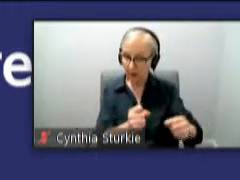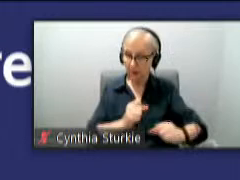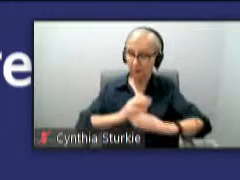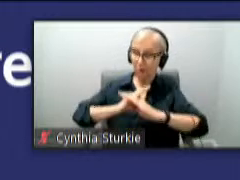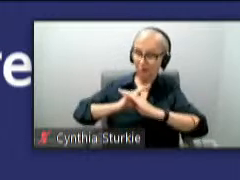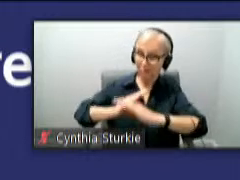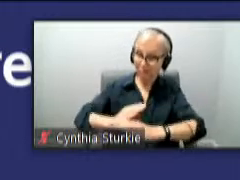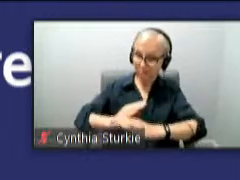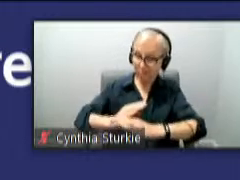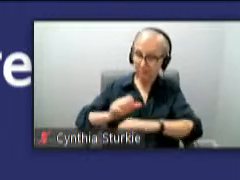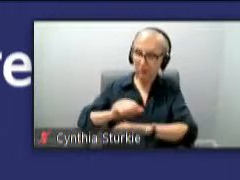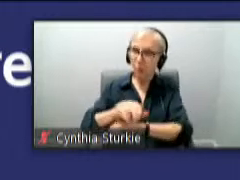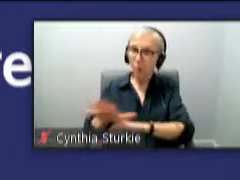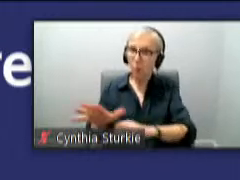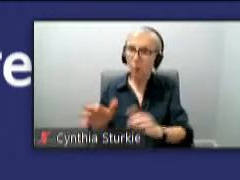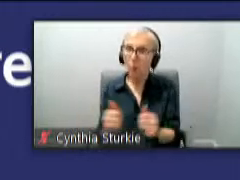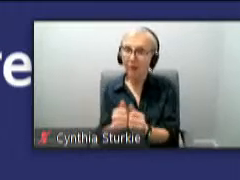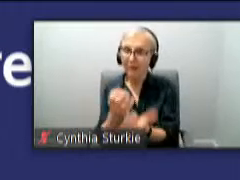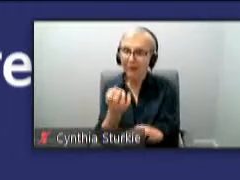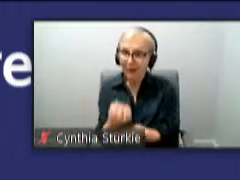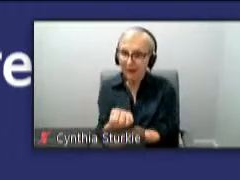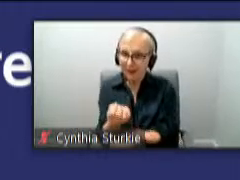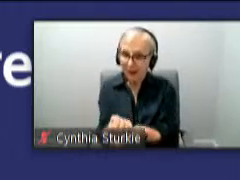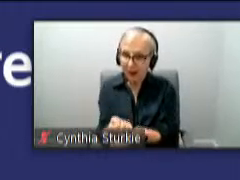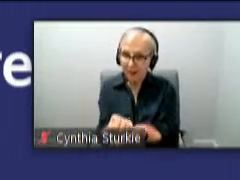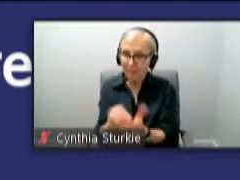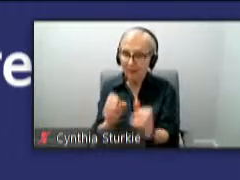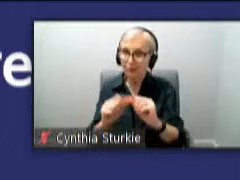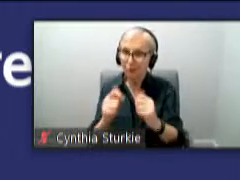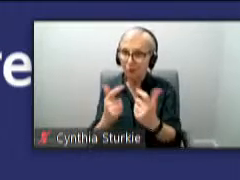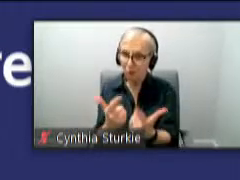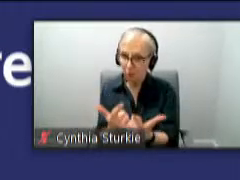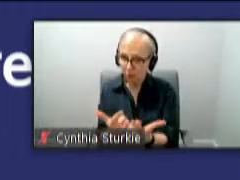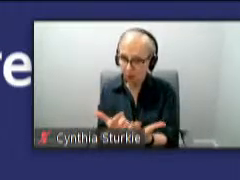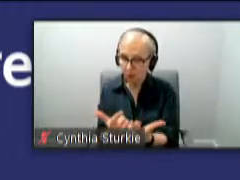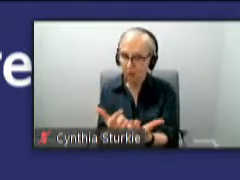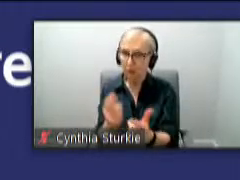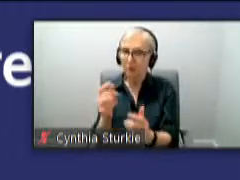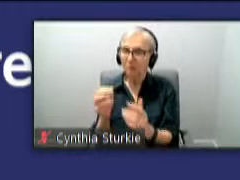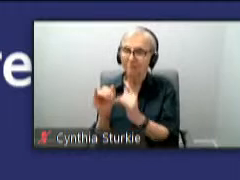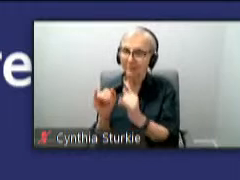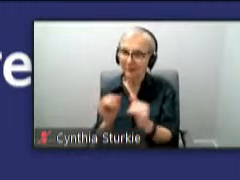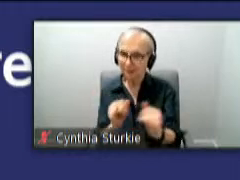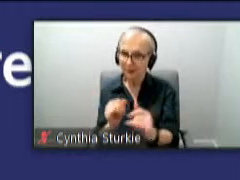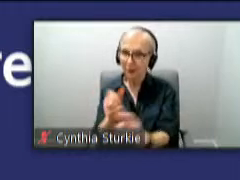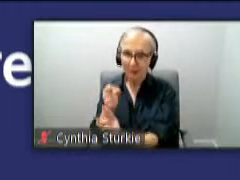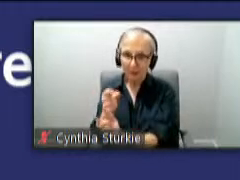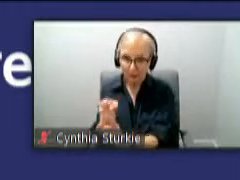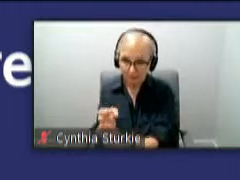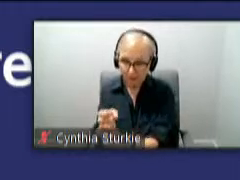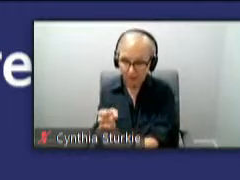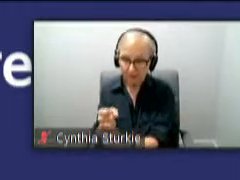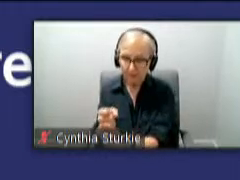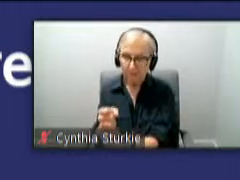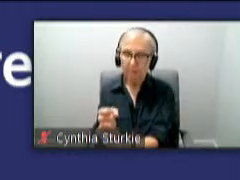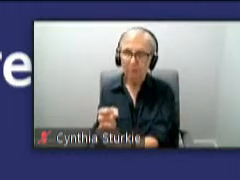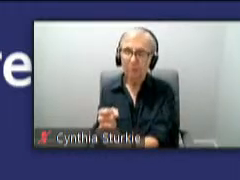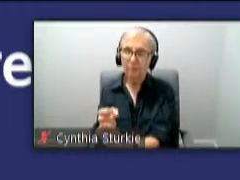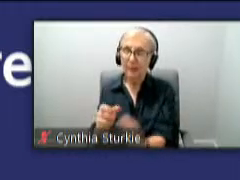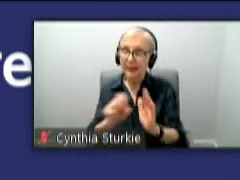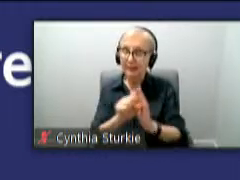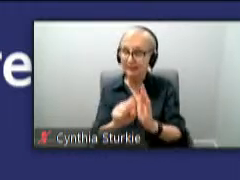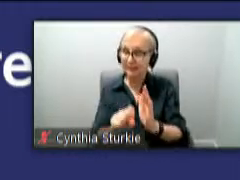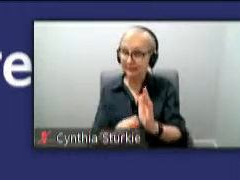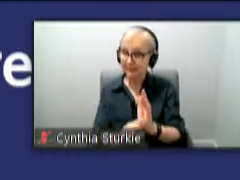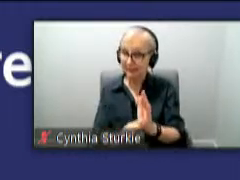potential economic, social, and educational impacts that can have negative consequences to health and well-being. As a state, our